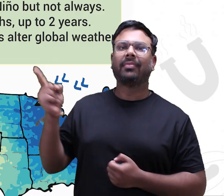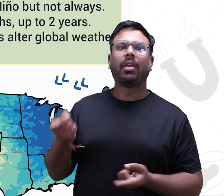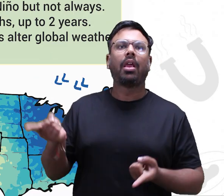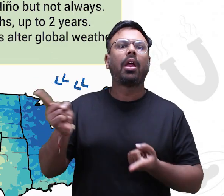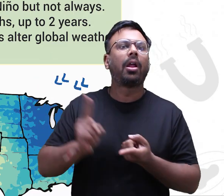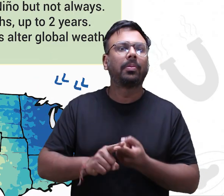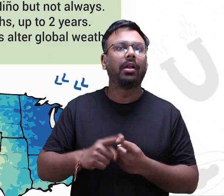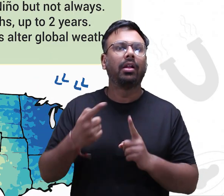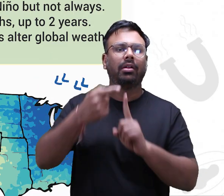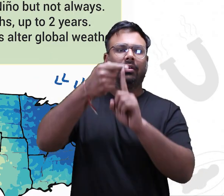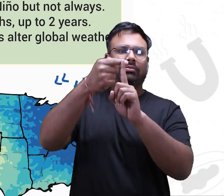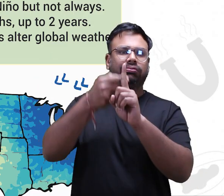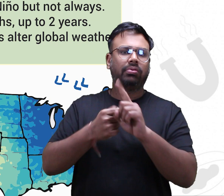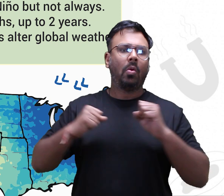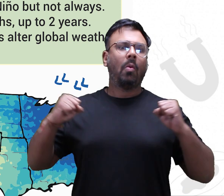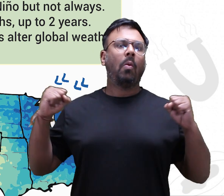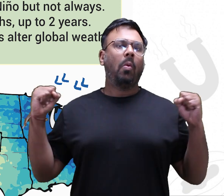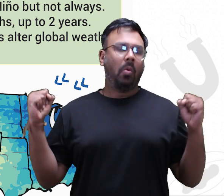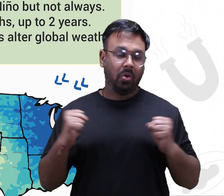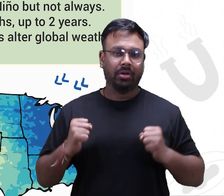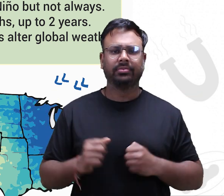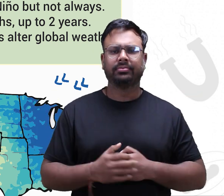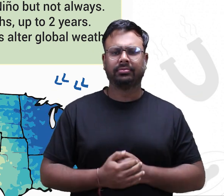Topic: La Nina.